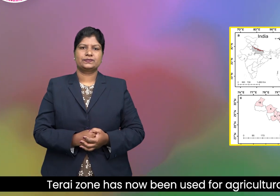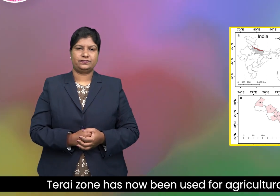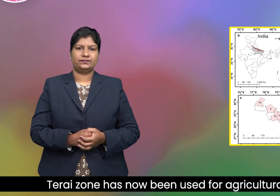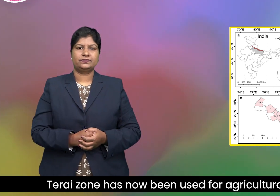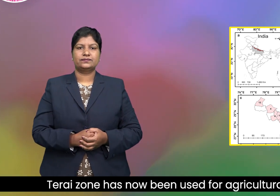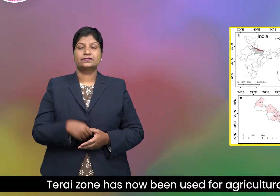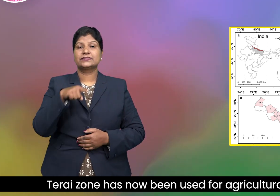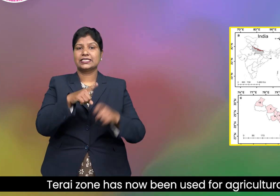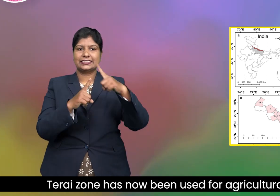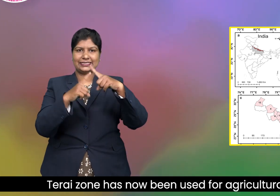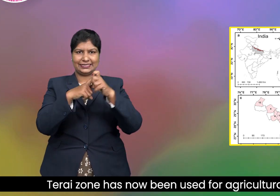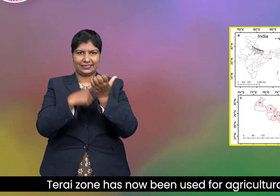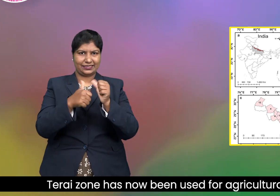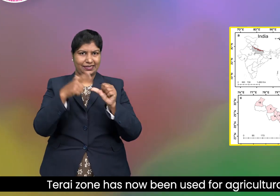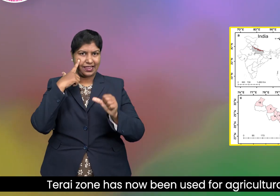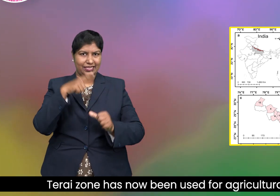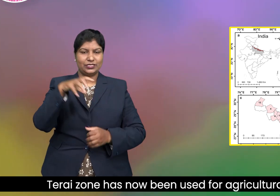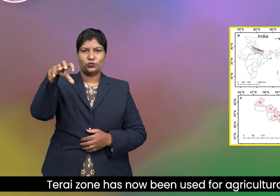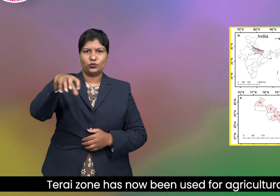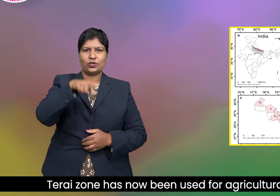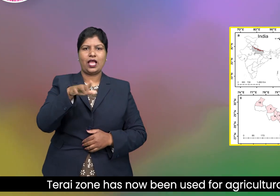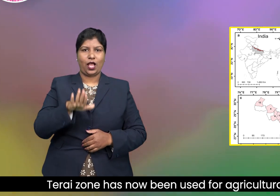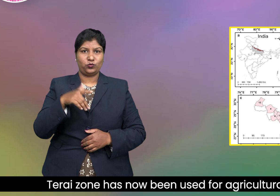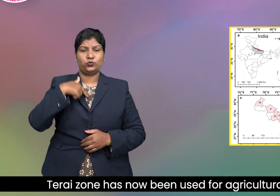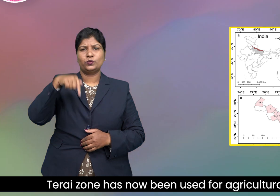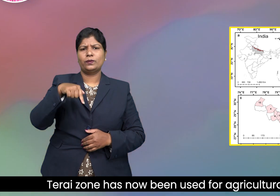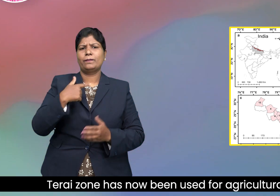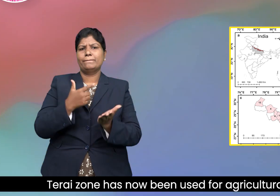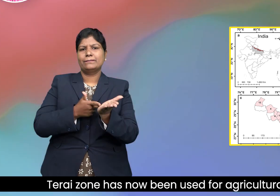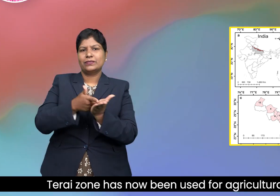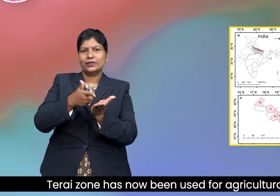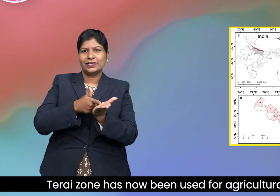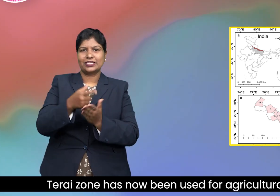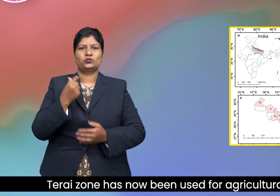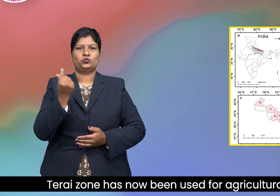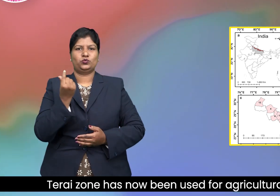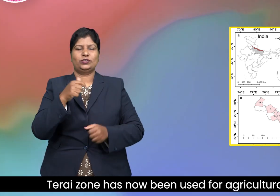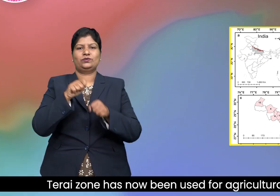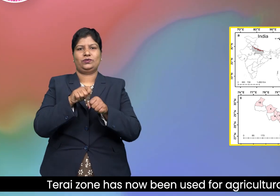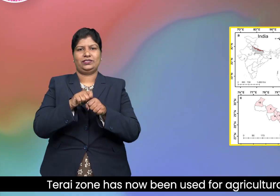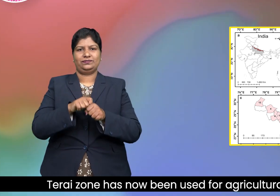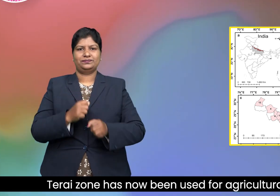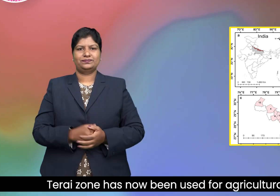Terai zone has now been used for agricultural operations